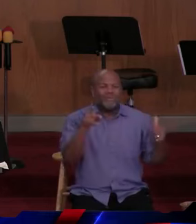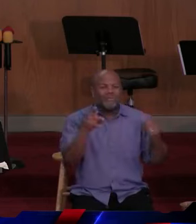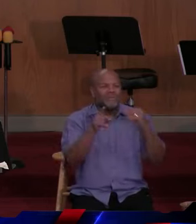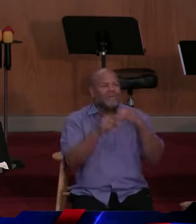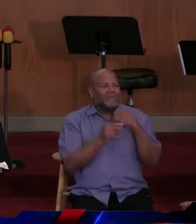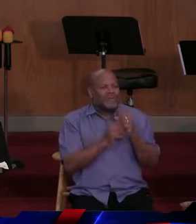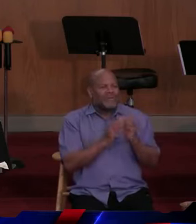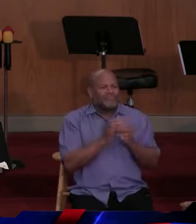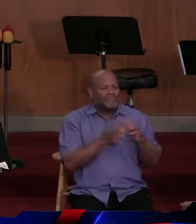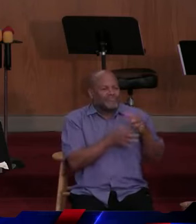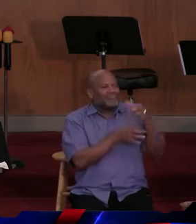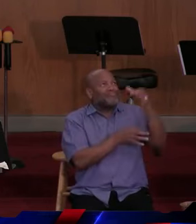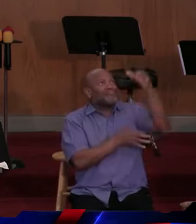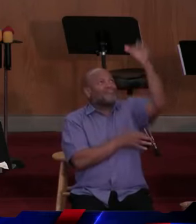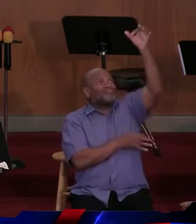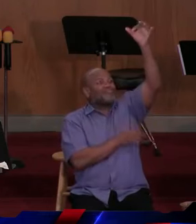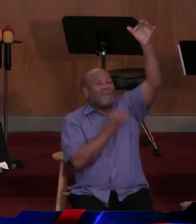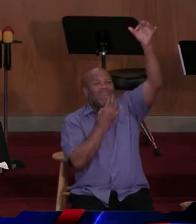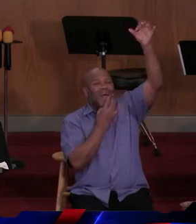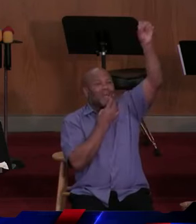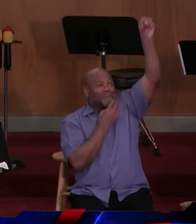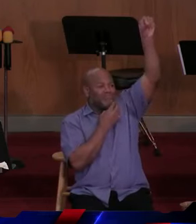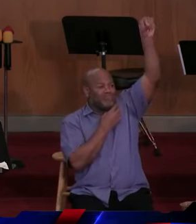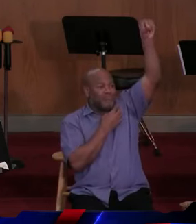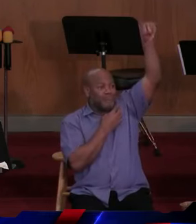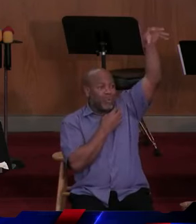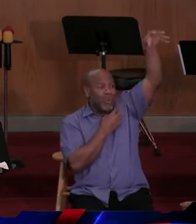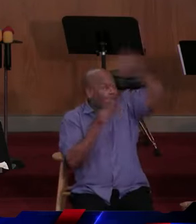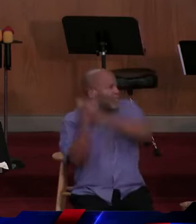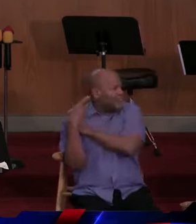lights came on, and don't come in and out.